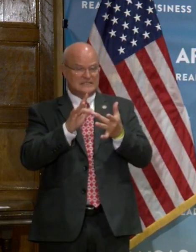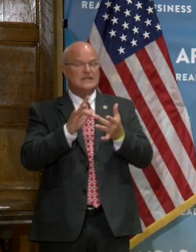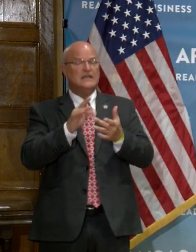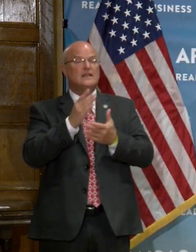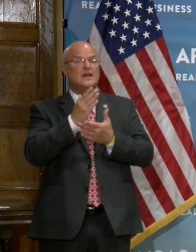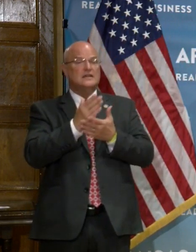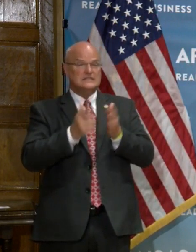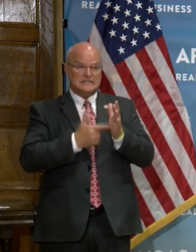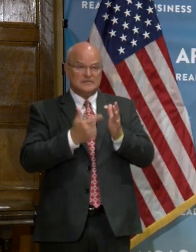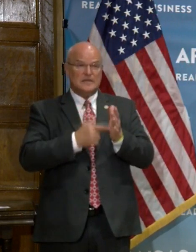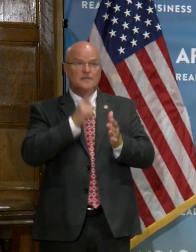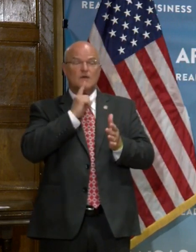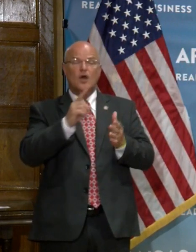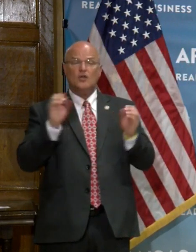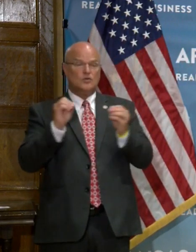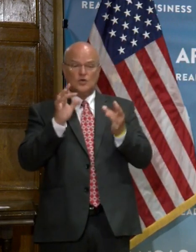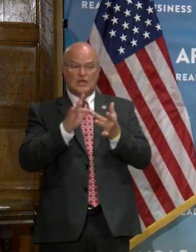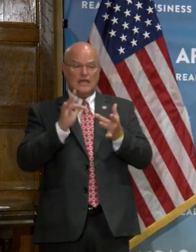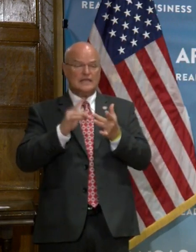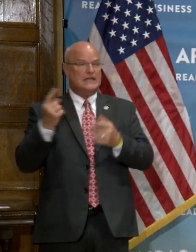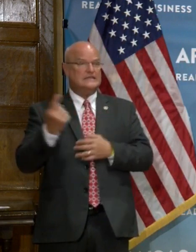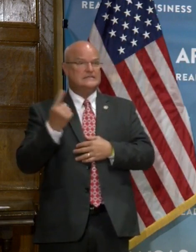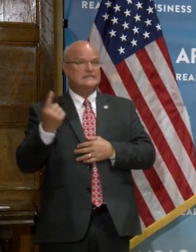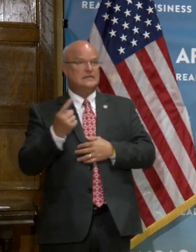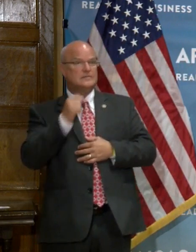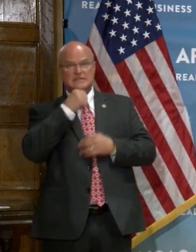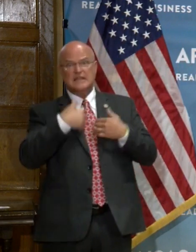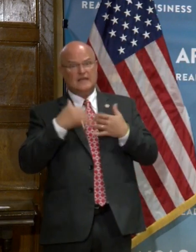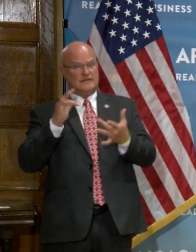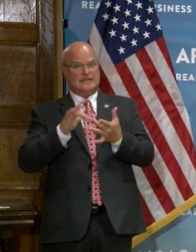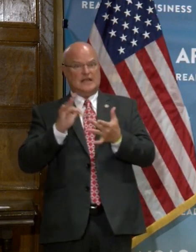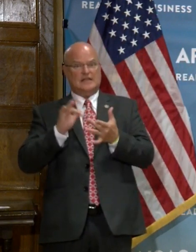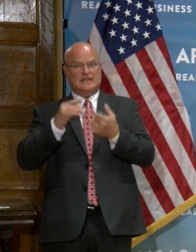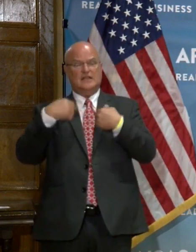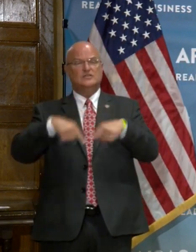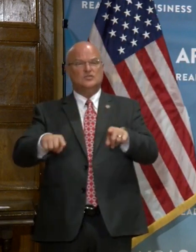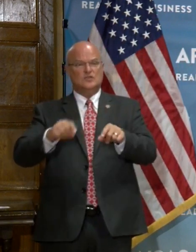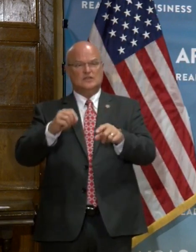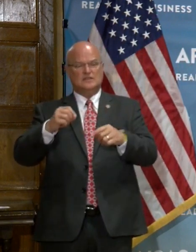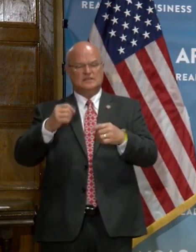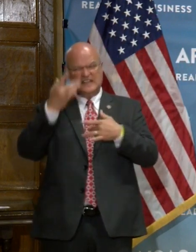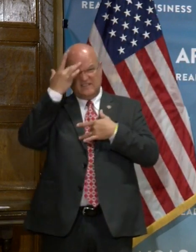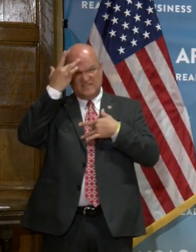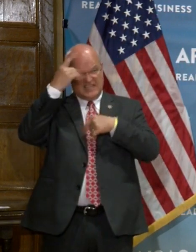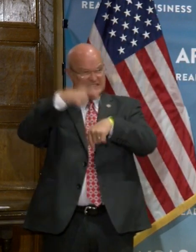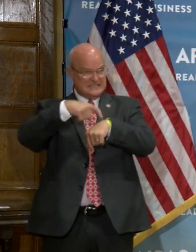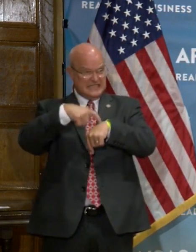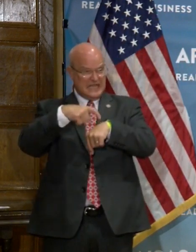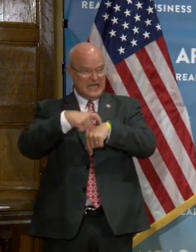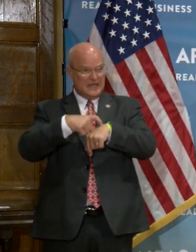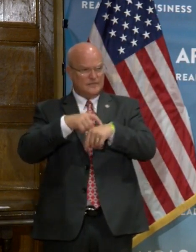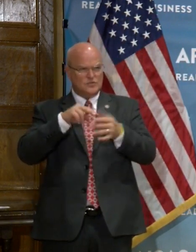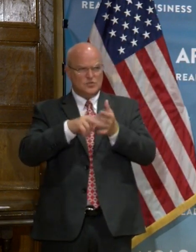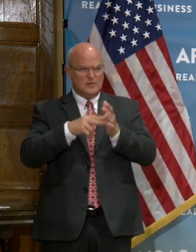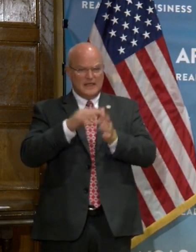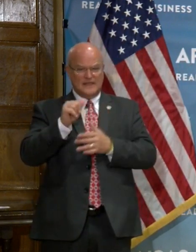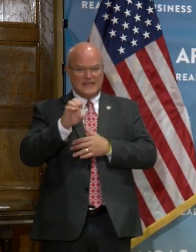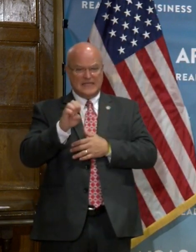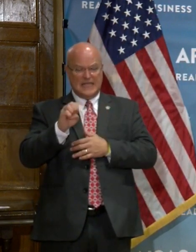are some times where there are no contacts. Someone didn't have any contacts during their infectious period. If you're talking about the